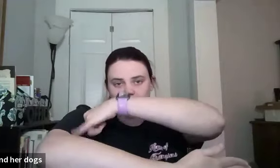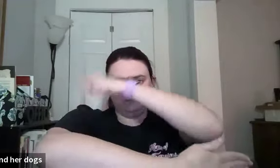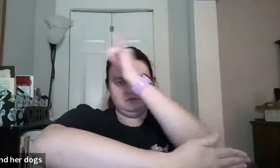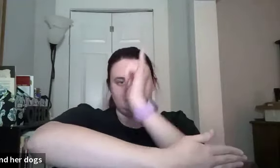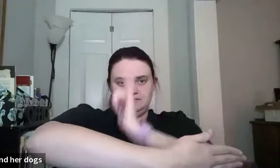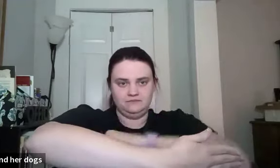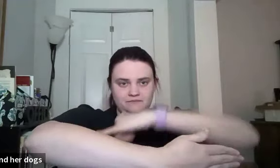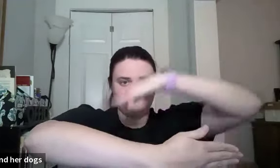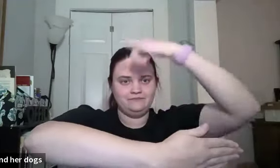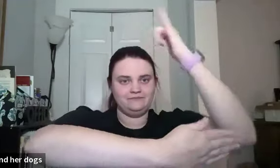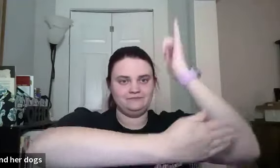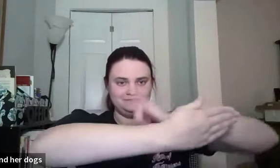whale,